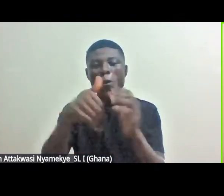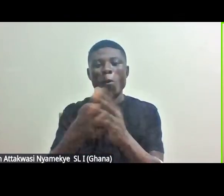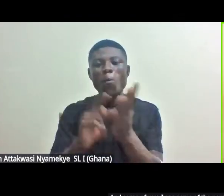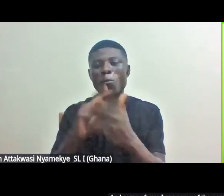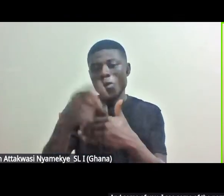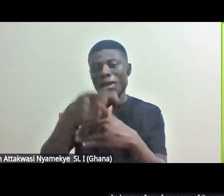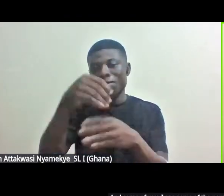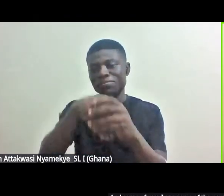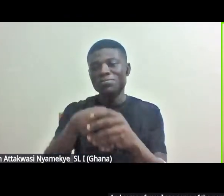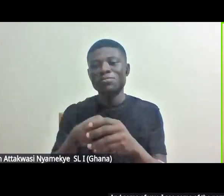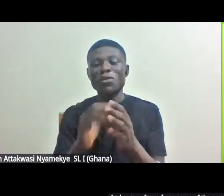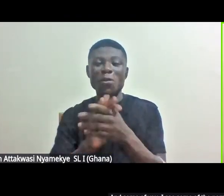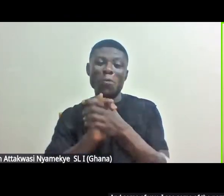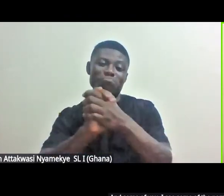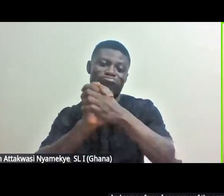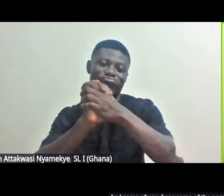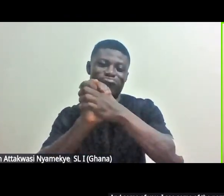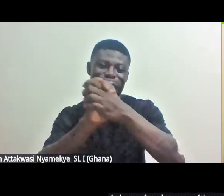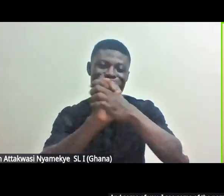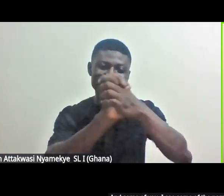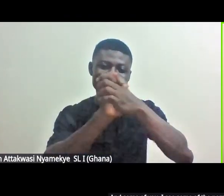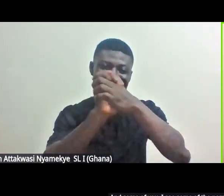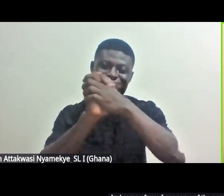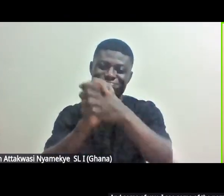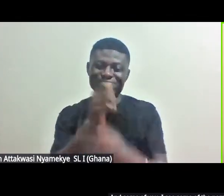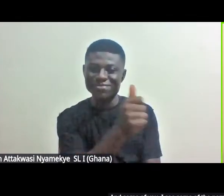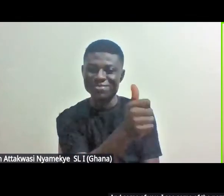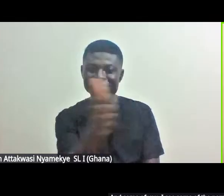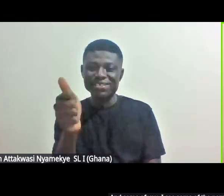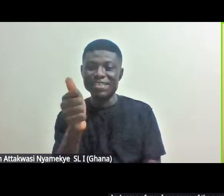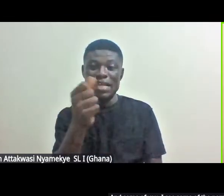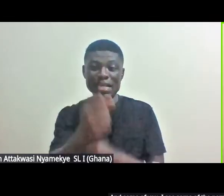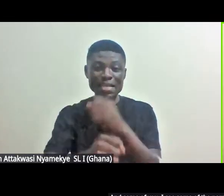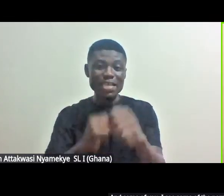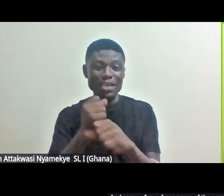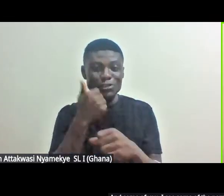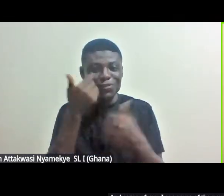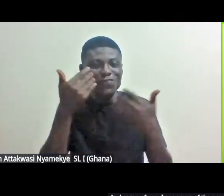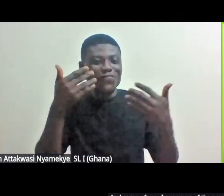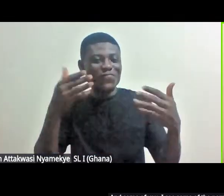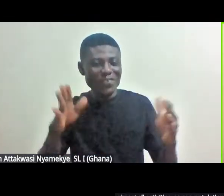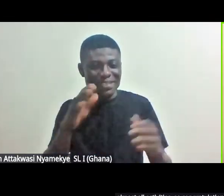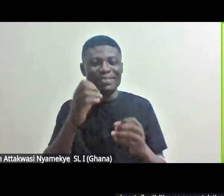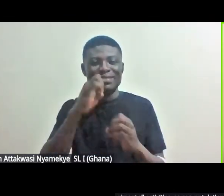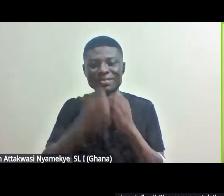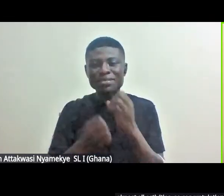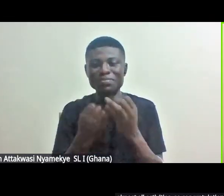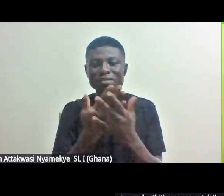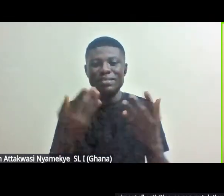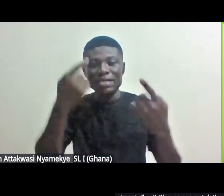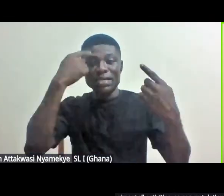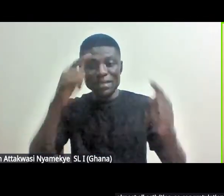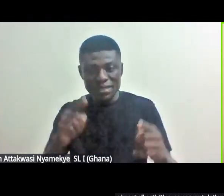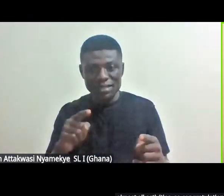So congratulations to yourself. The year is ending. So much things are going to happen in